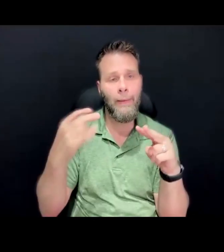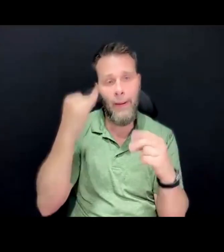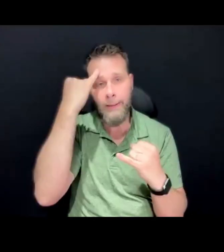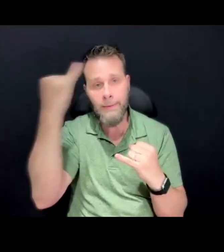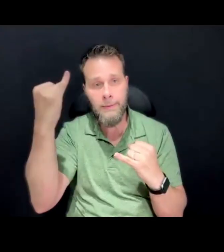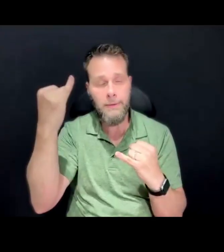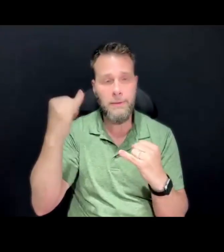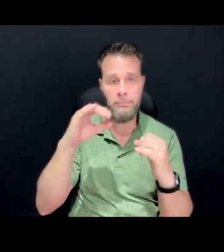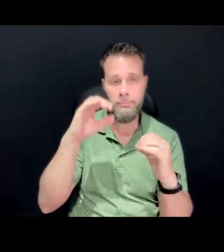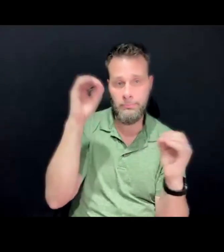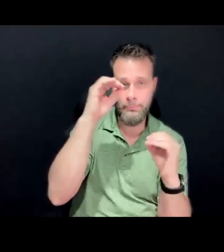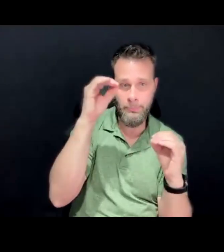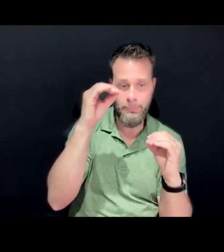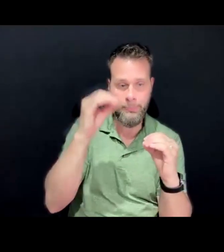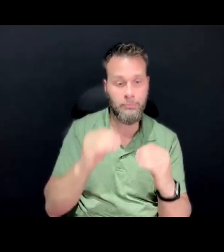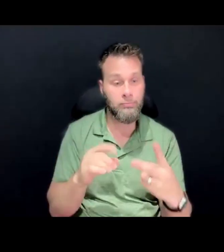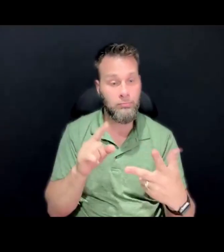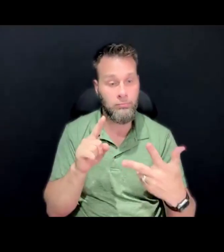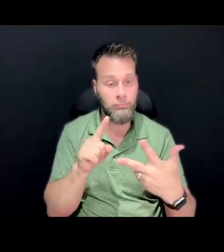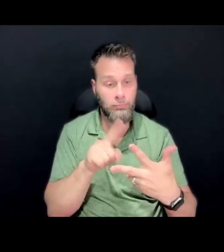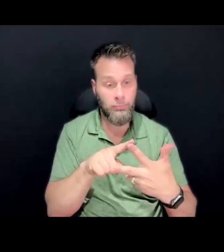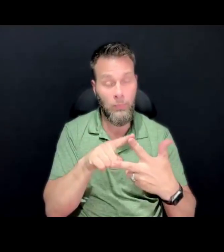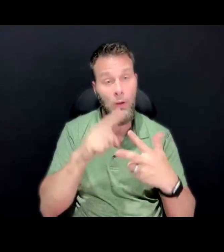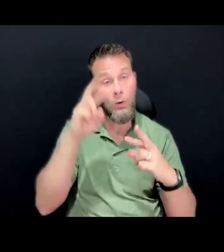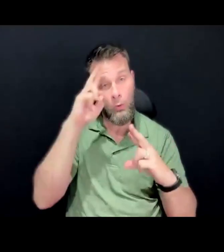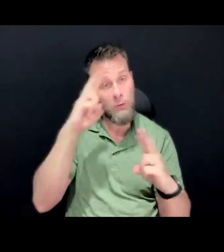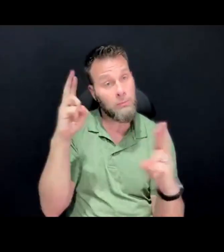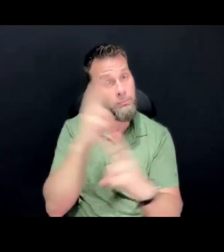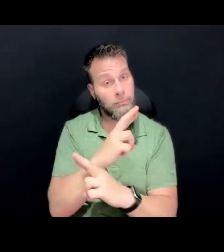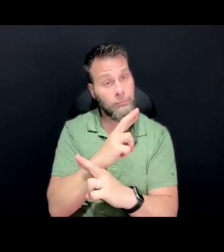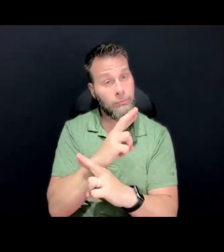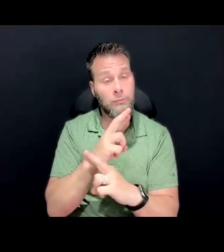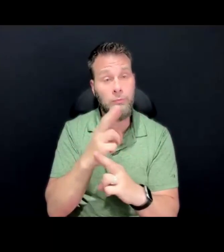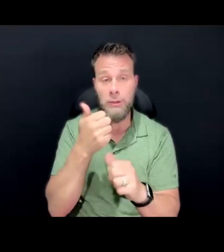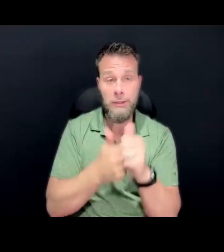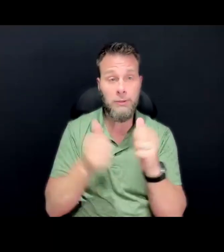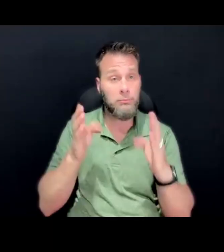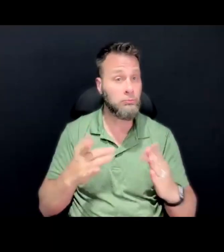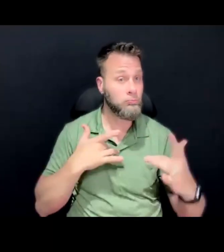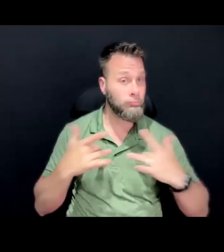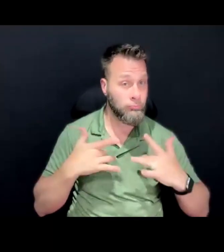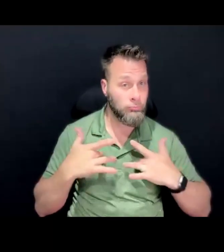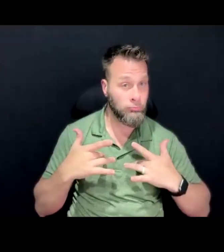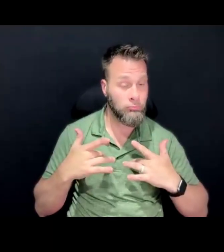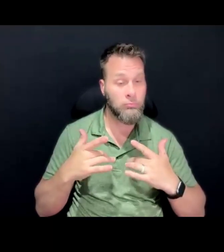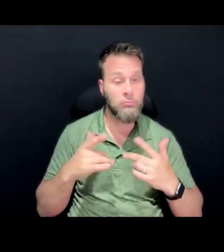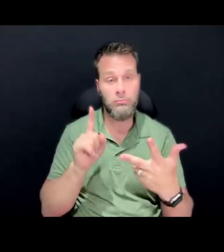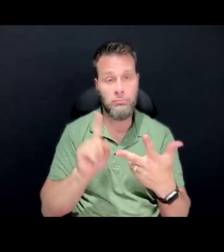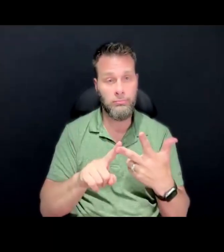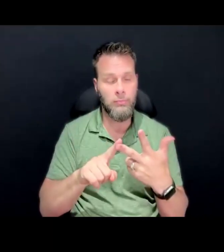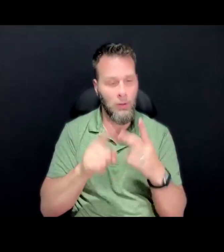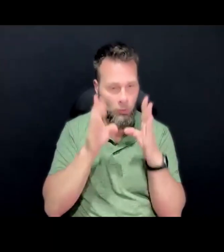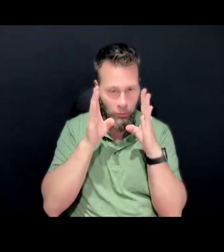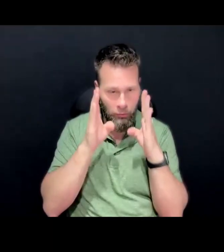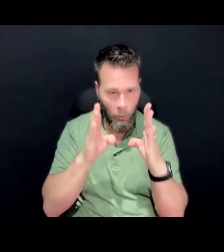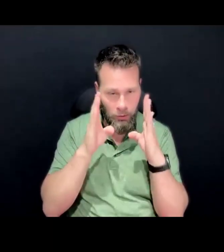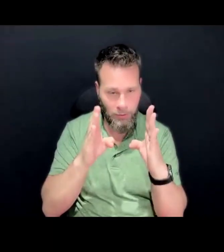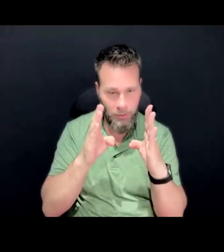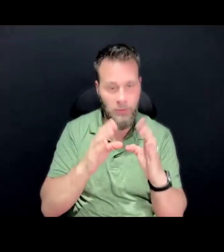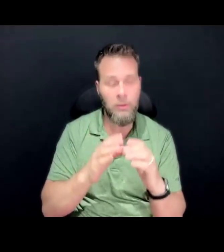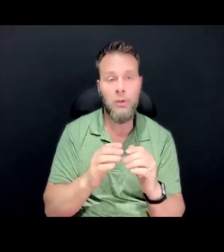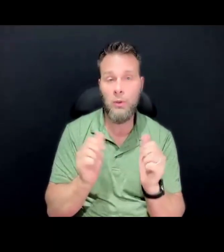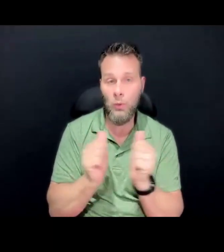opinions. 2, respectful of each other's voices. And 3, focused, with